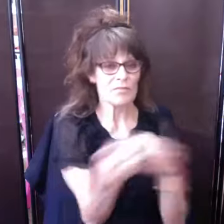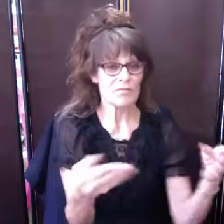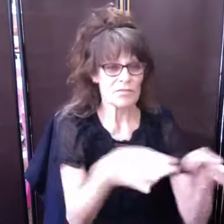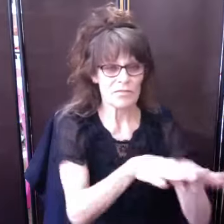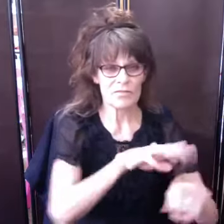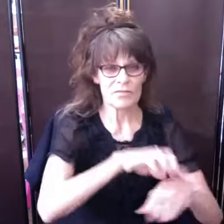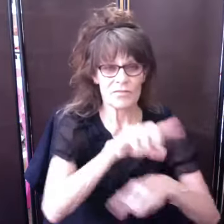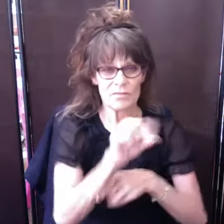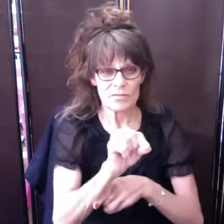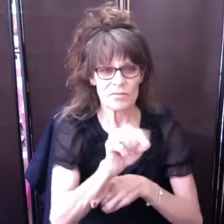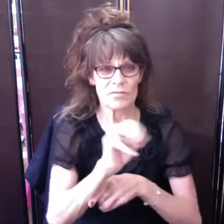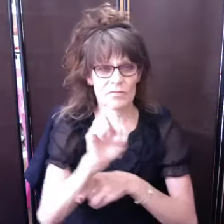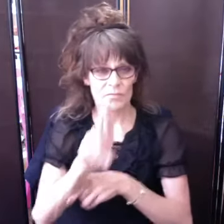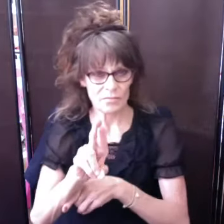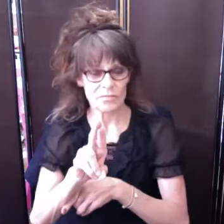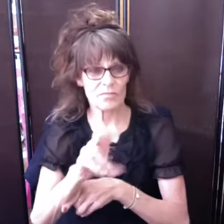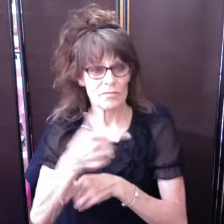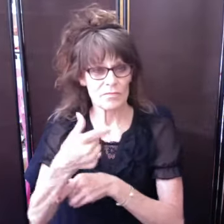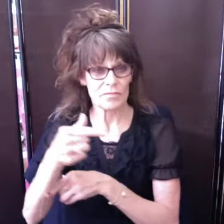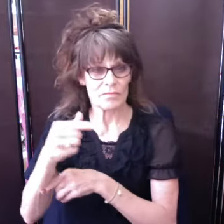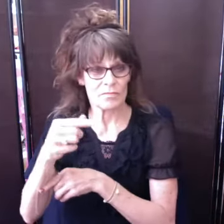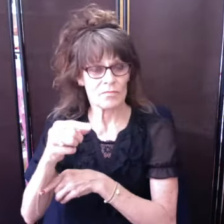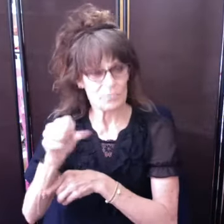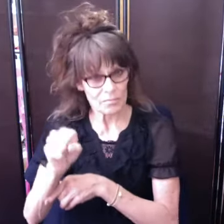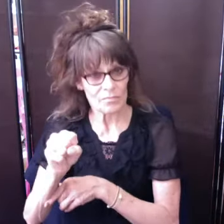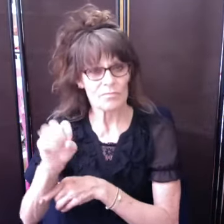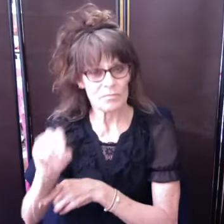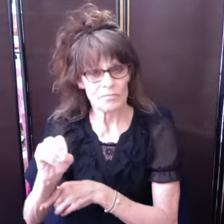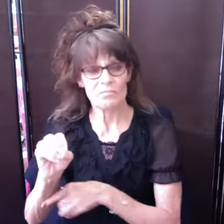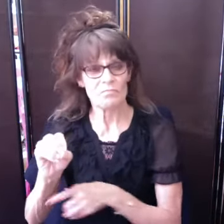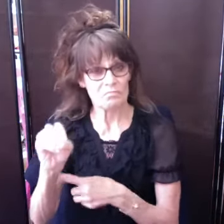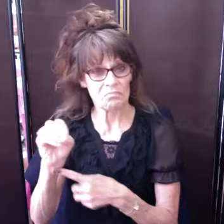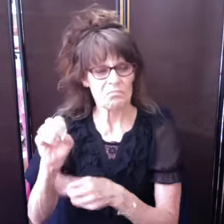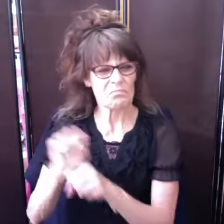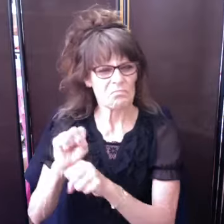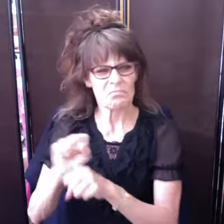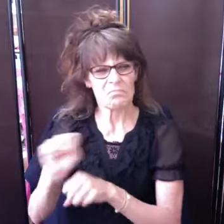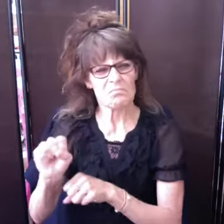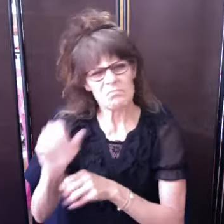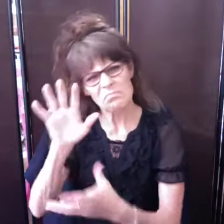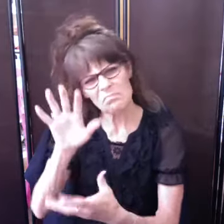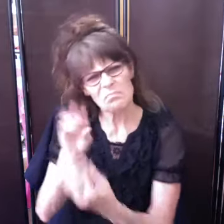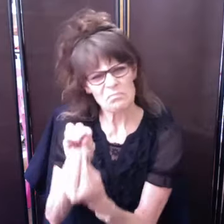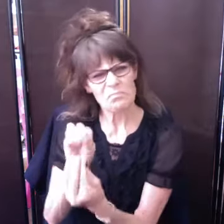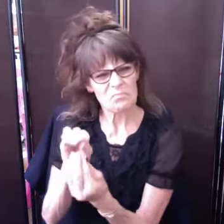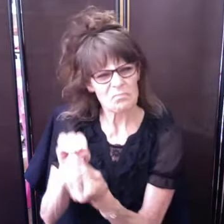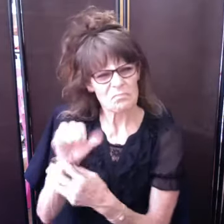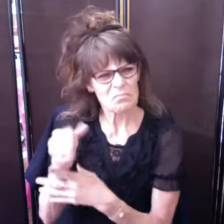shut down on the 20th of March. 95 people work at GSO, another 10 or 11 people at Grapevine. So you got a little over 100 people that